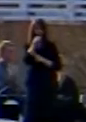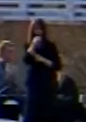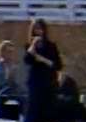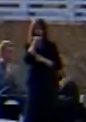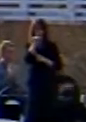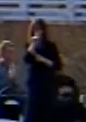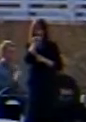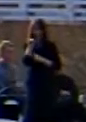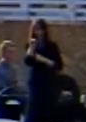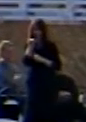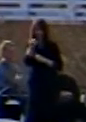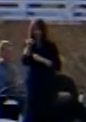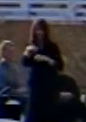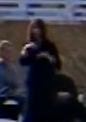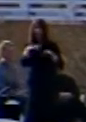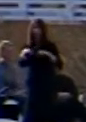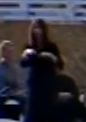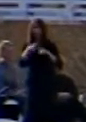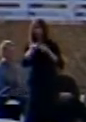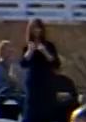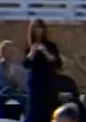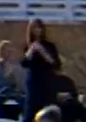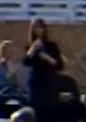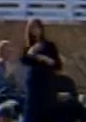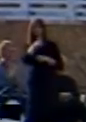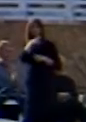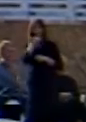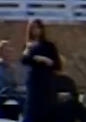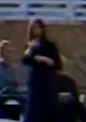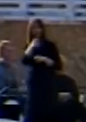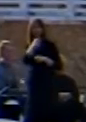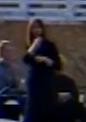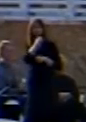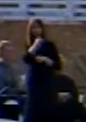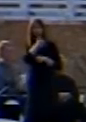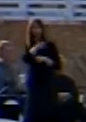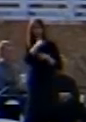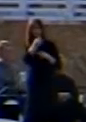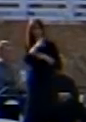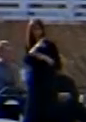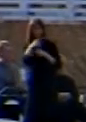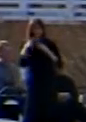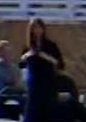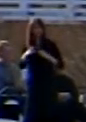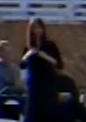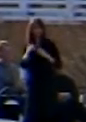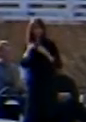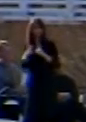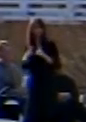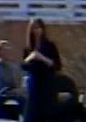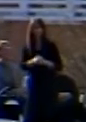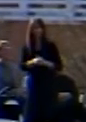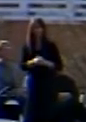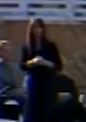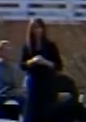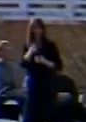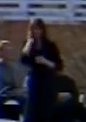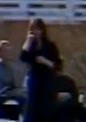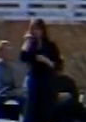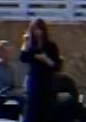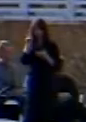Ali, Police Activities League Sergeant Joe Martin Sr. Citizenship Award.